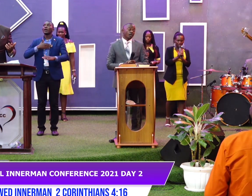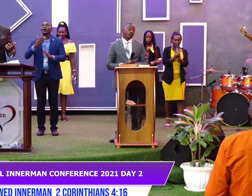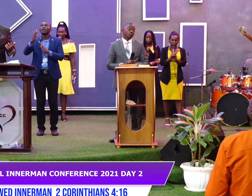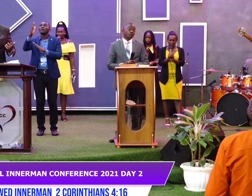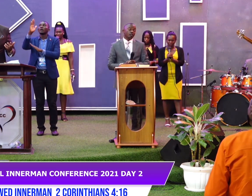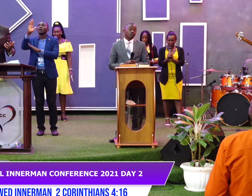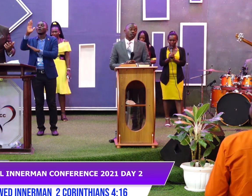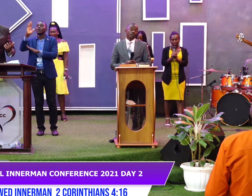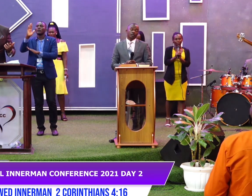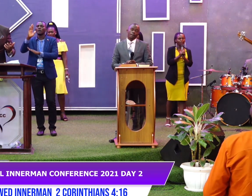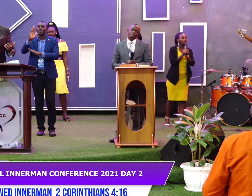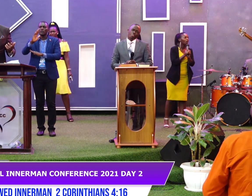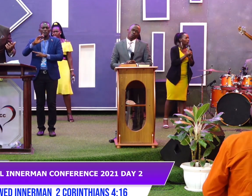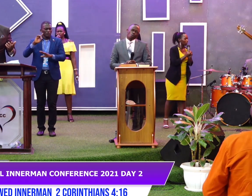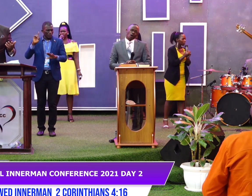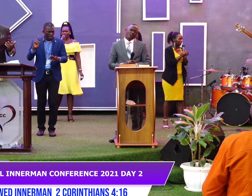aimukama